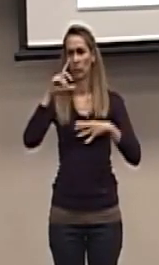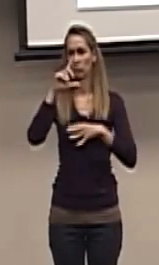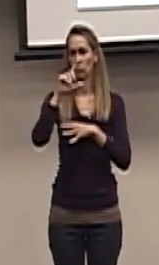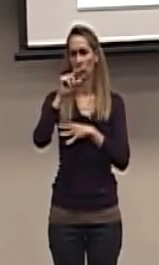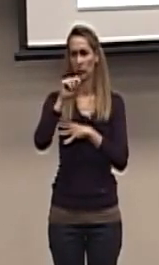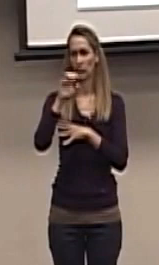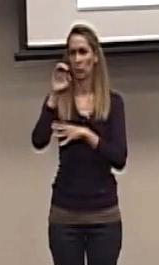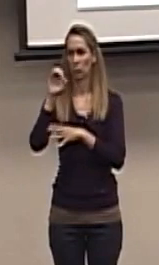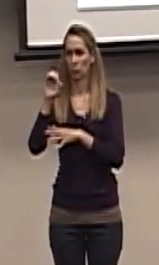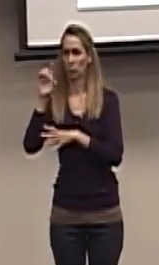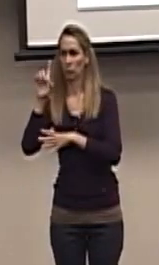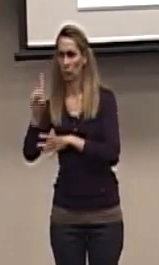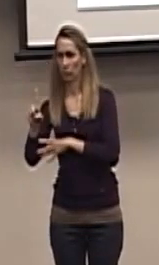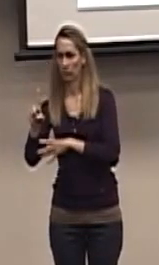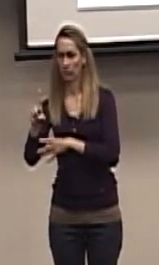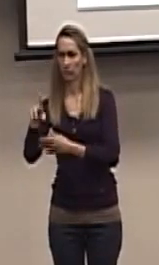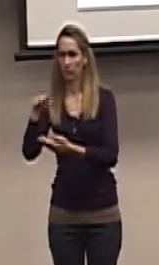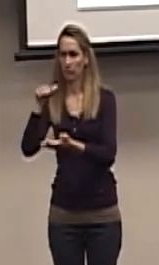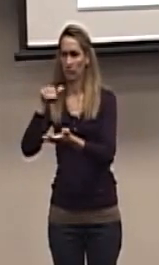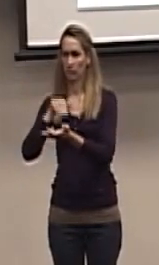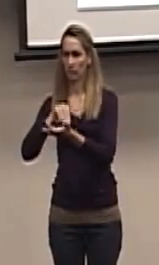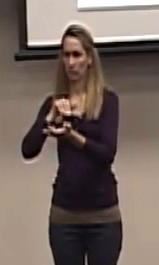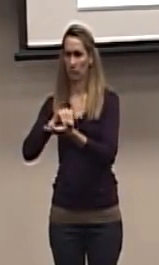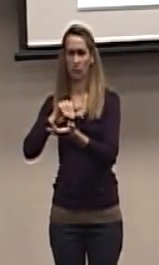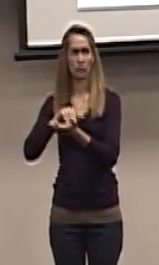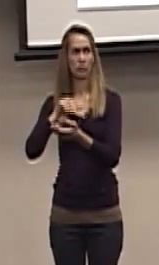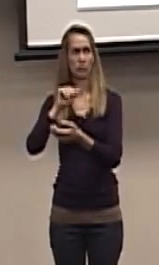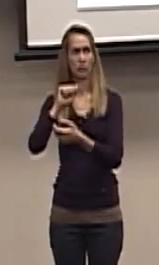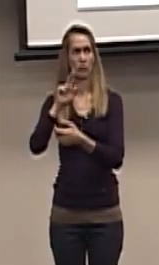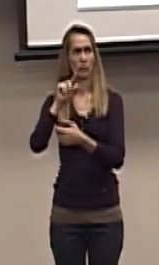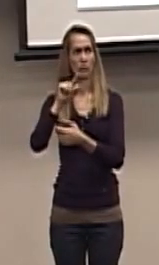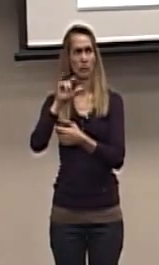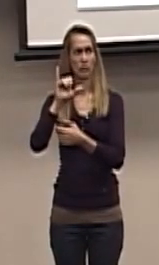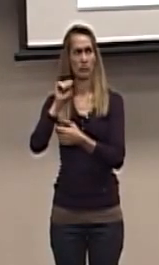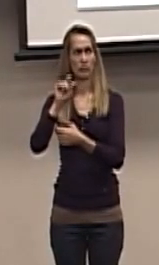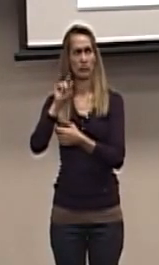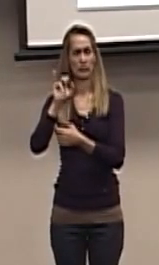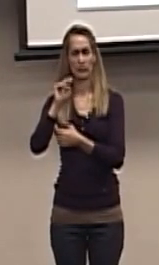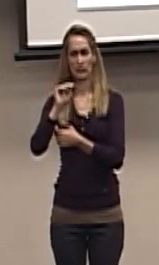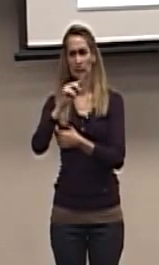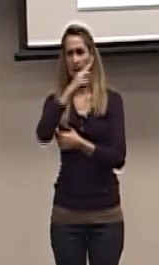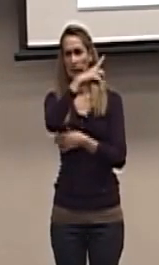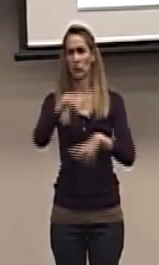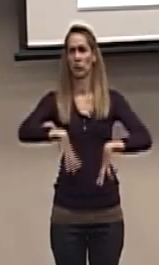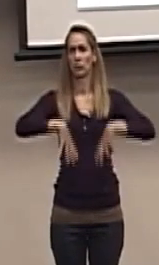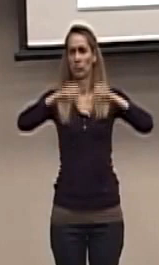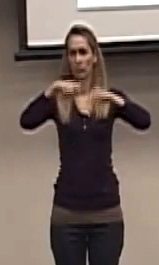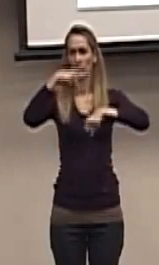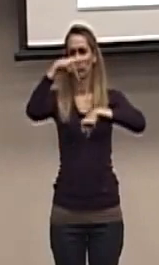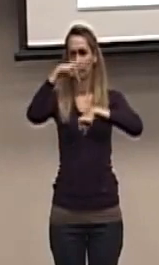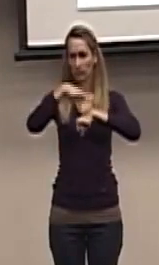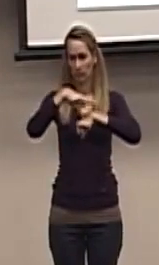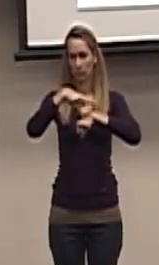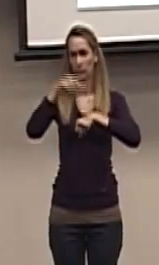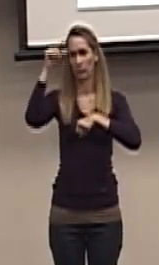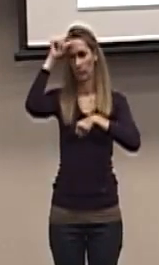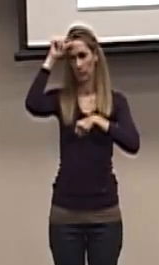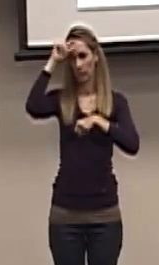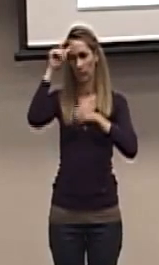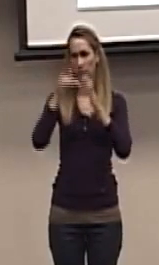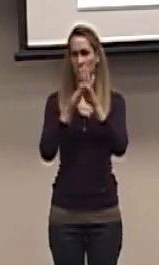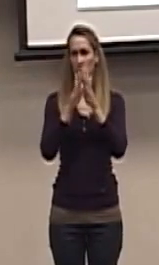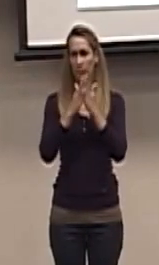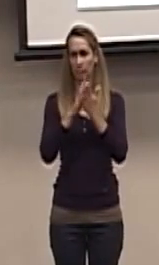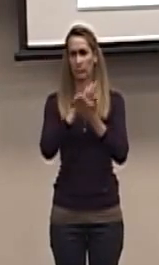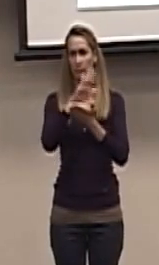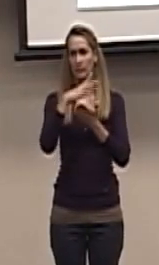2001, Dr. Augustine Tewia took over from him as the principal of Ghana Bible College, and he served for